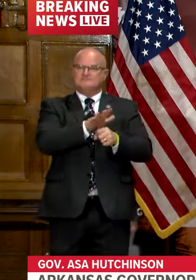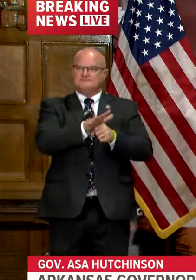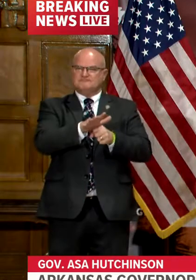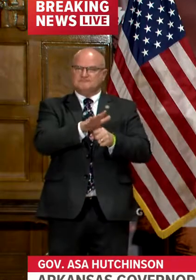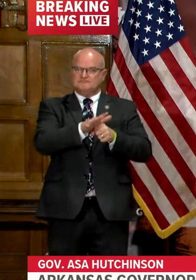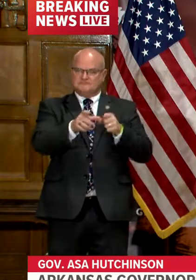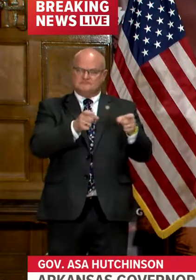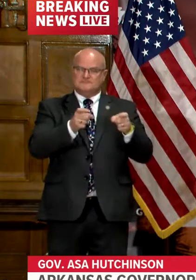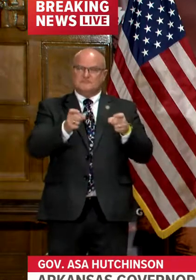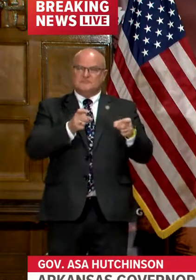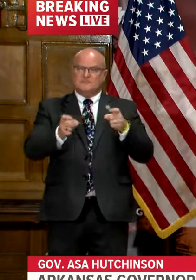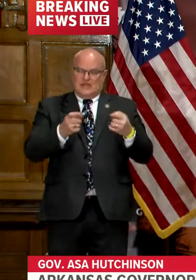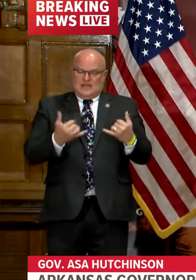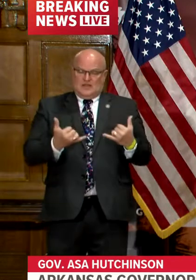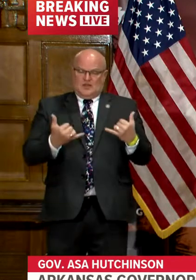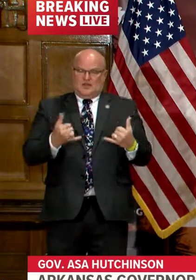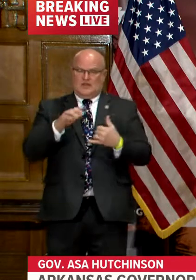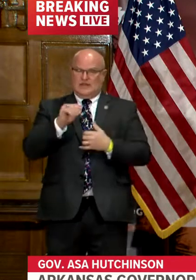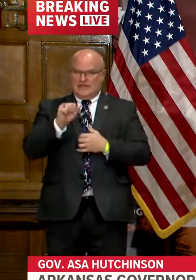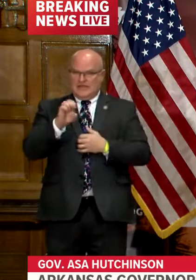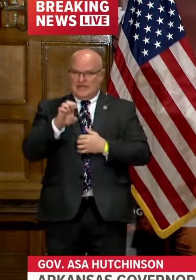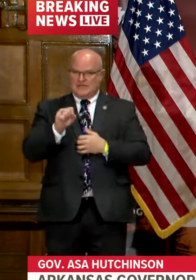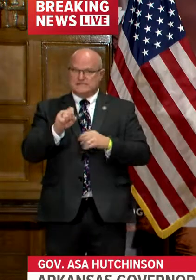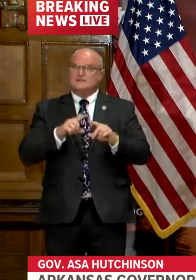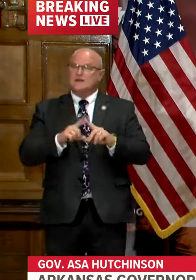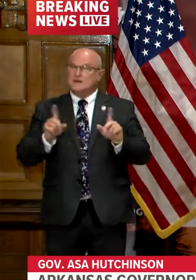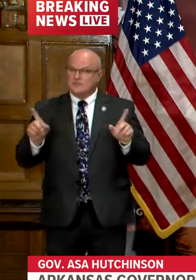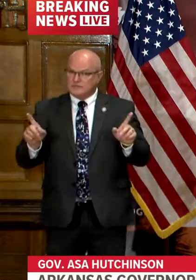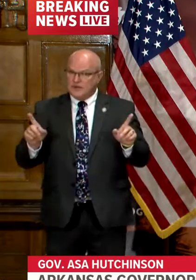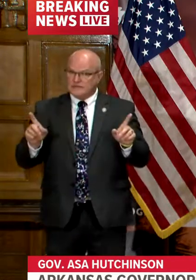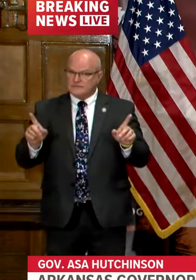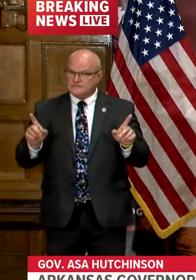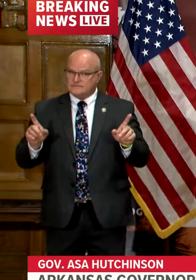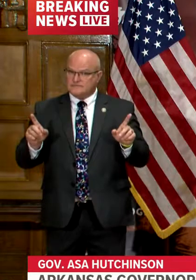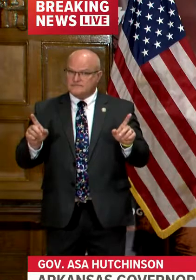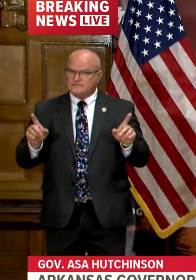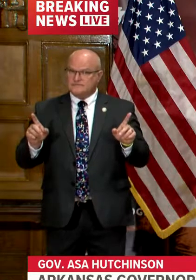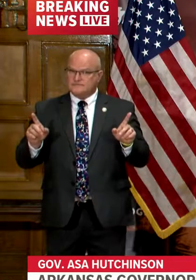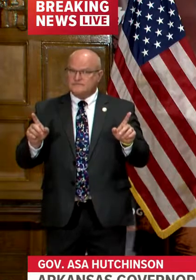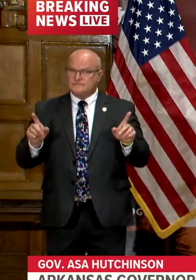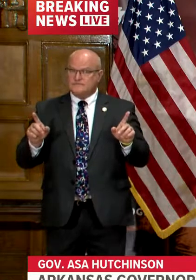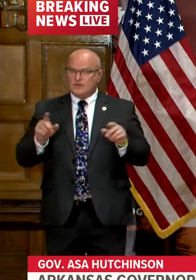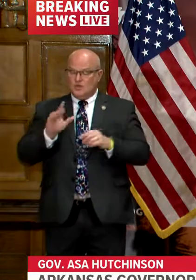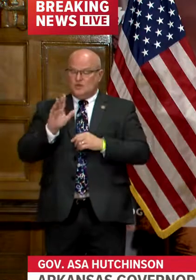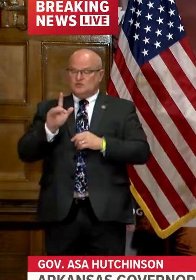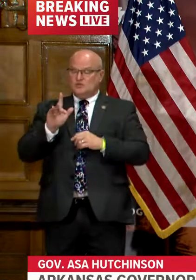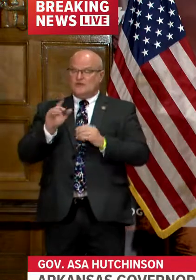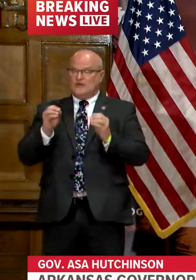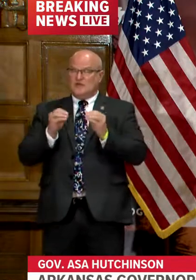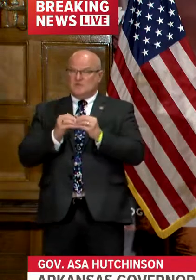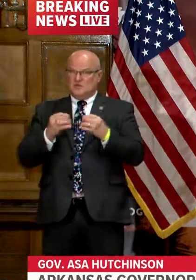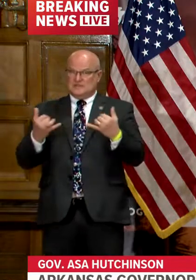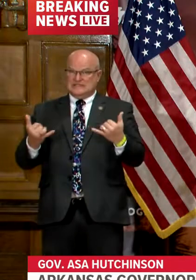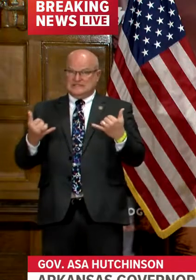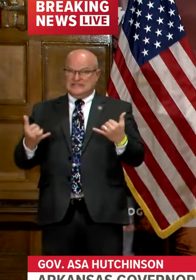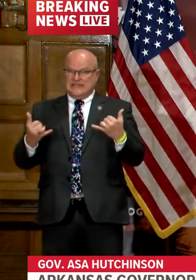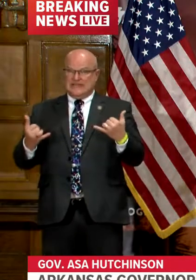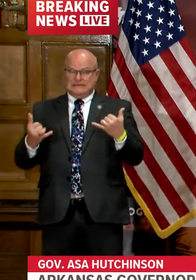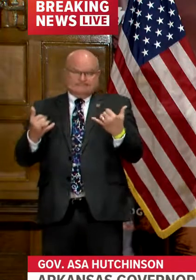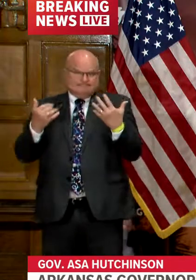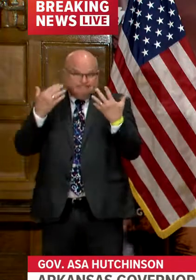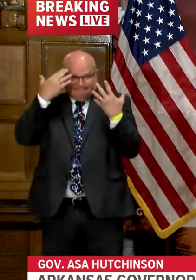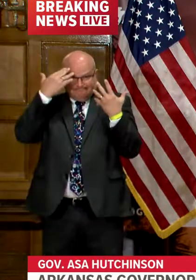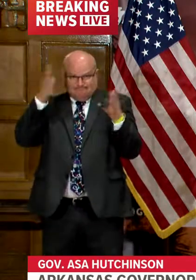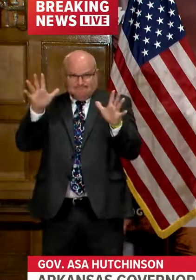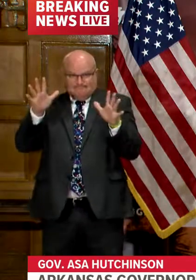manage the current caseload, but we don't know with 25 more today, we don't know